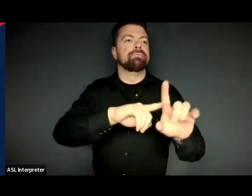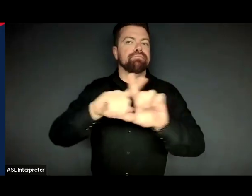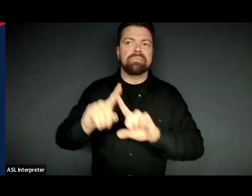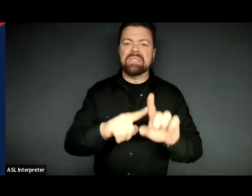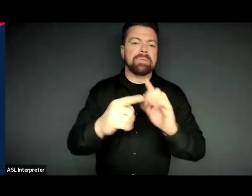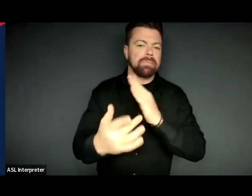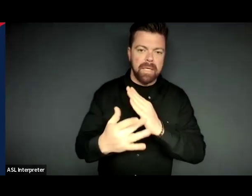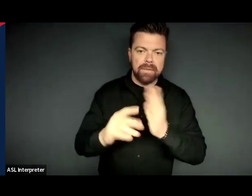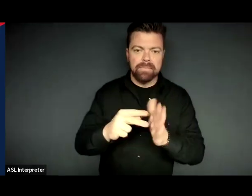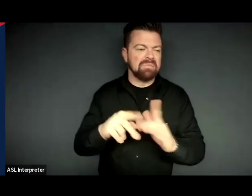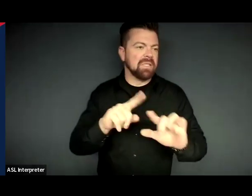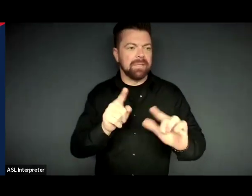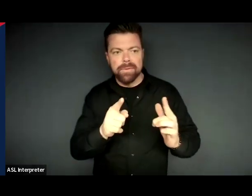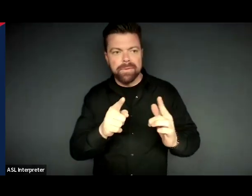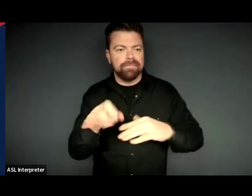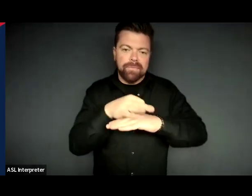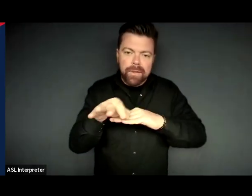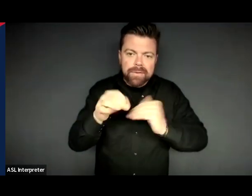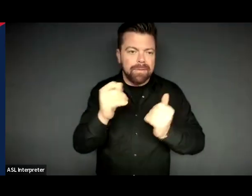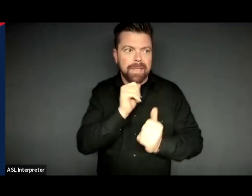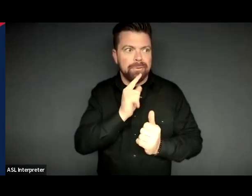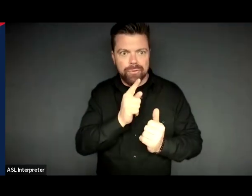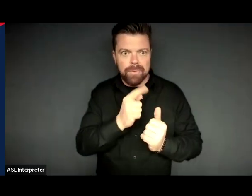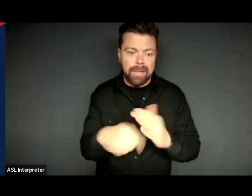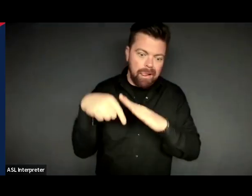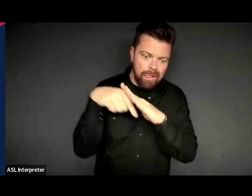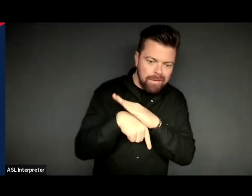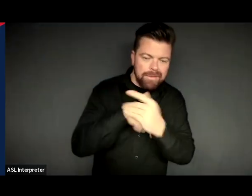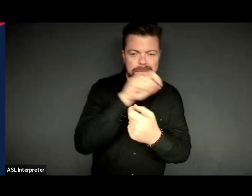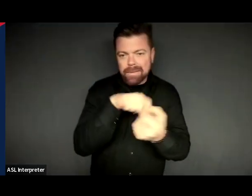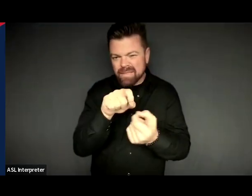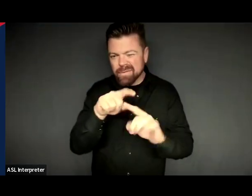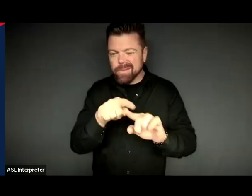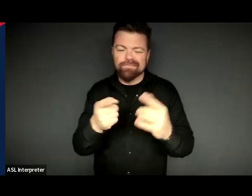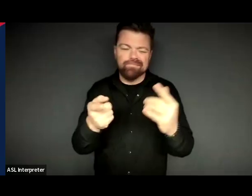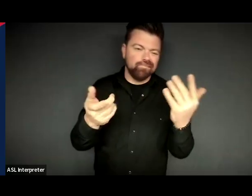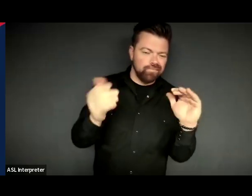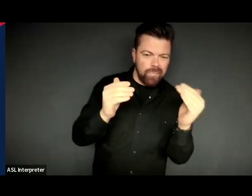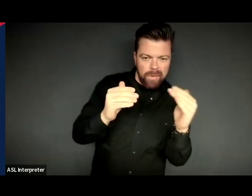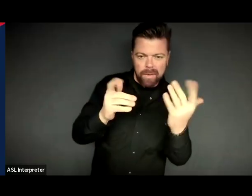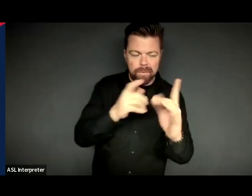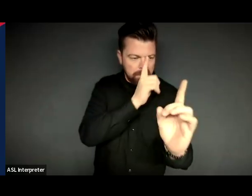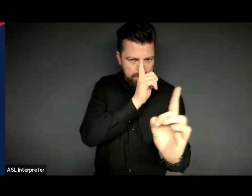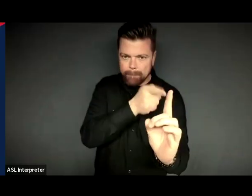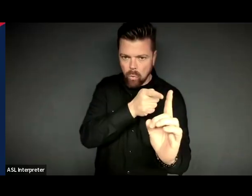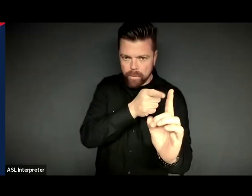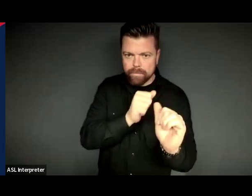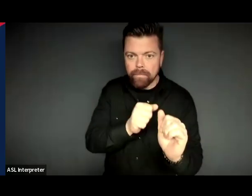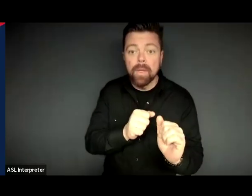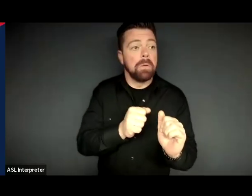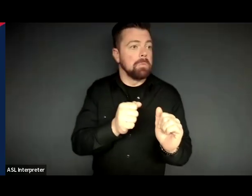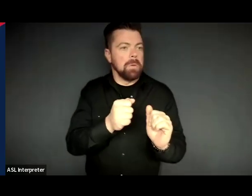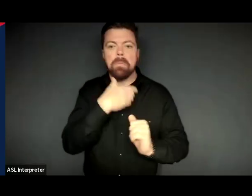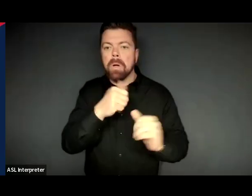a little differently, or I don't know all the intricacies, but it's kind of like getting the same point across it, increasing your